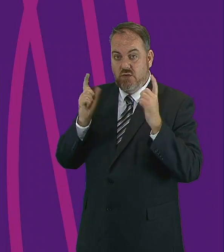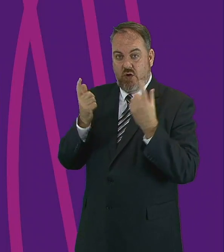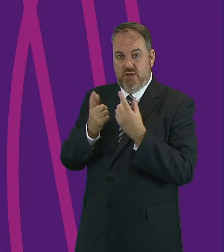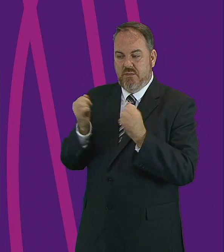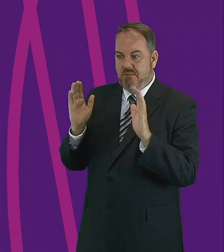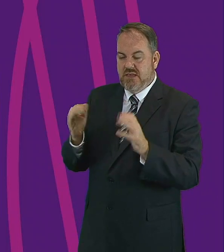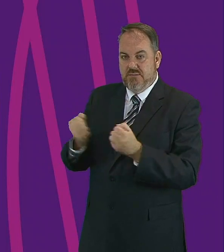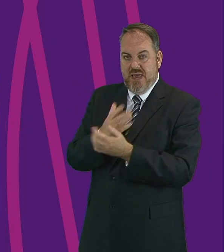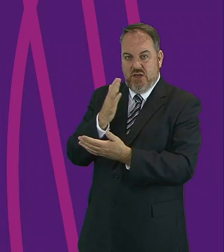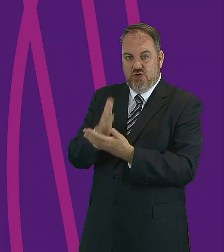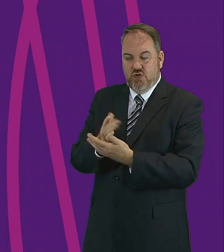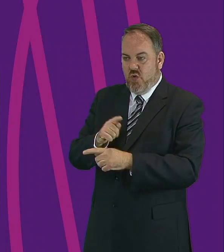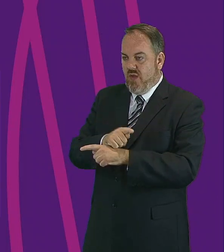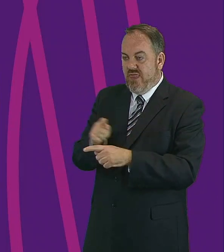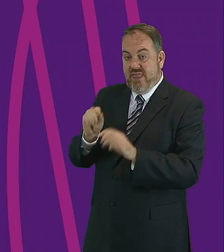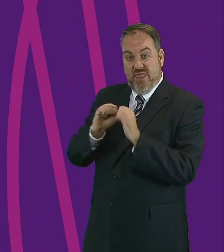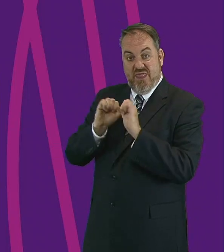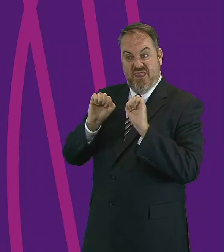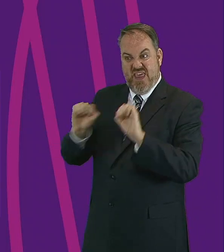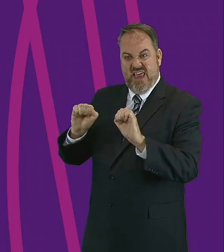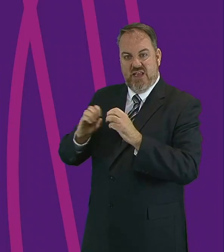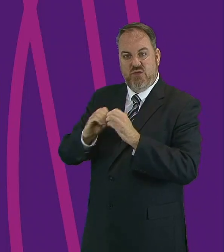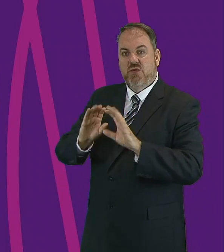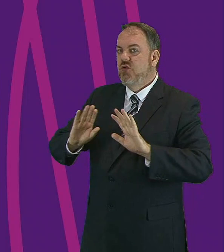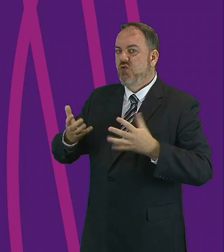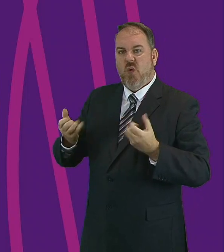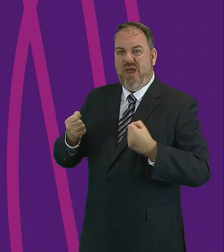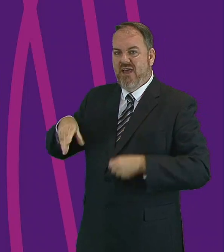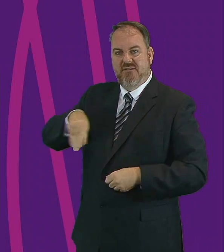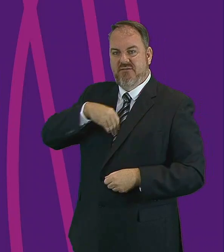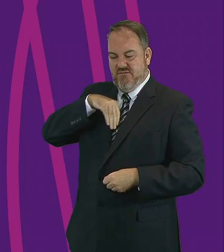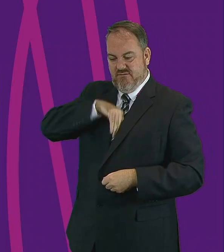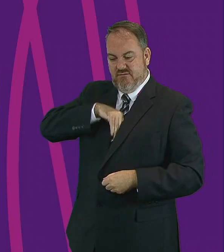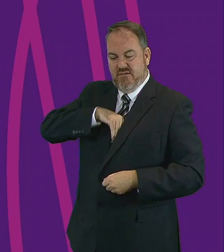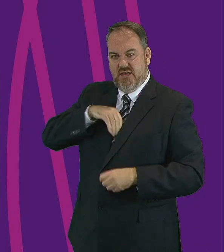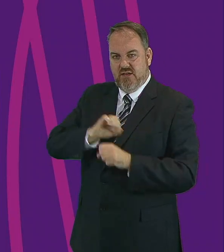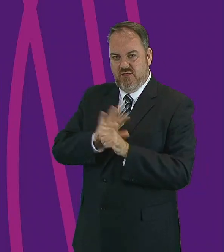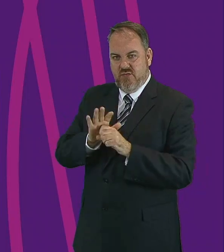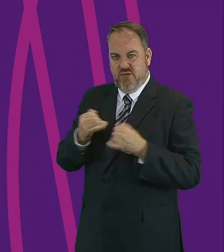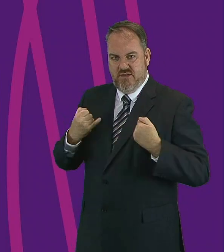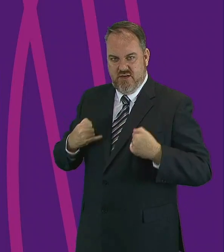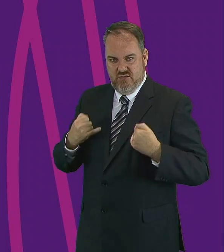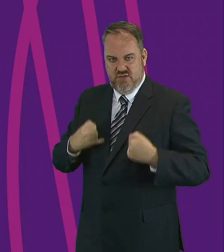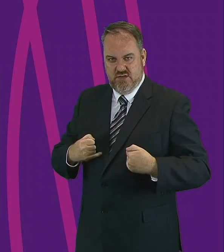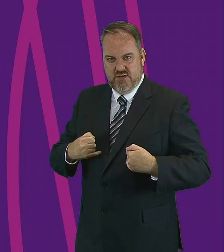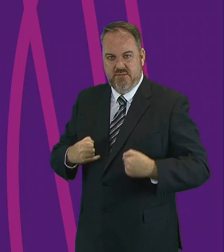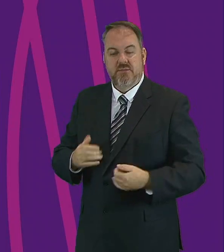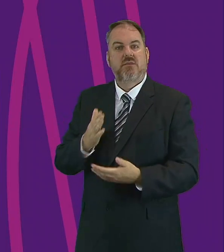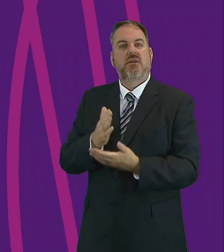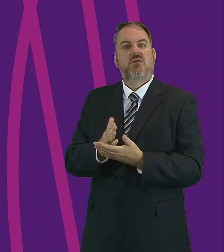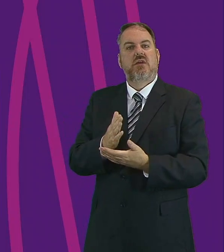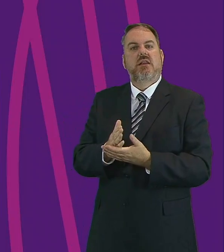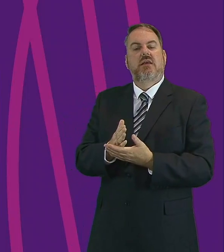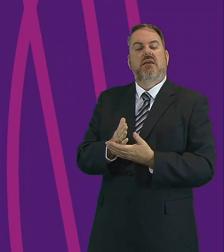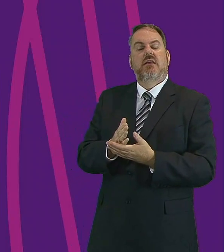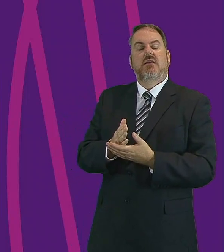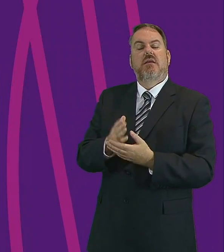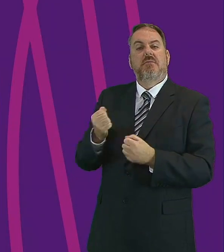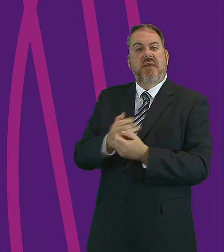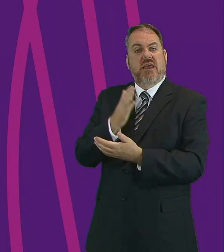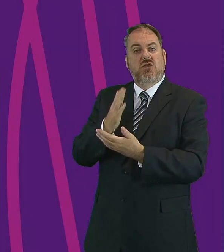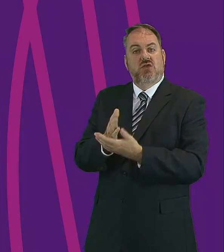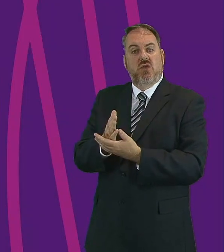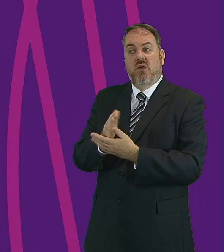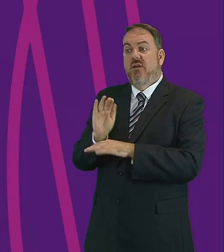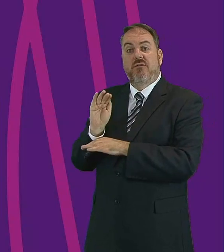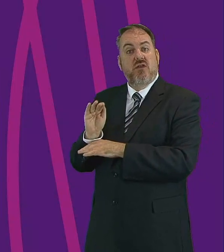students understand that and comply with those restrictions. In terms of making sure international students who